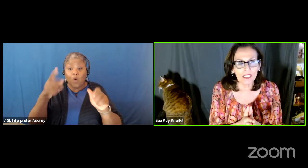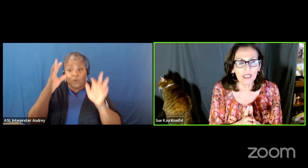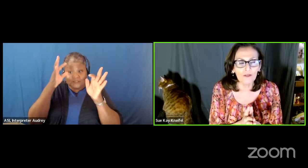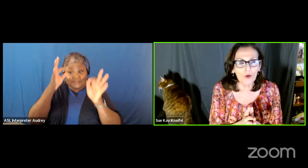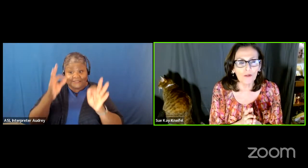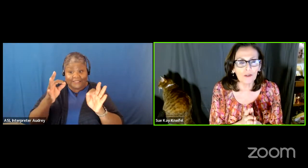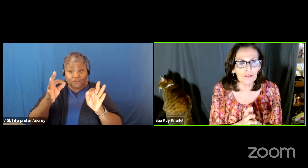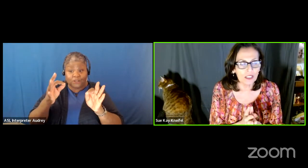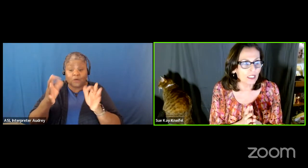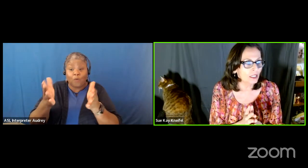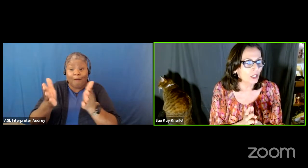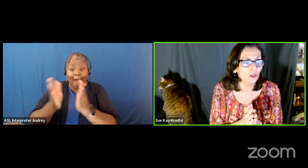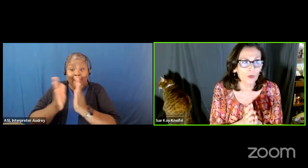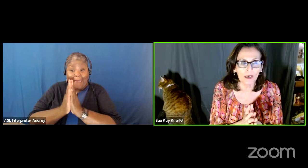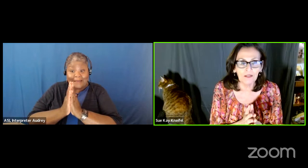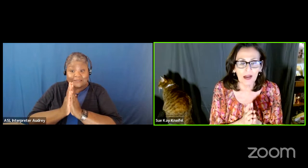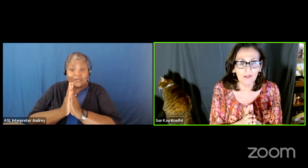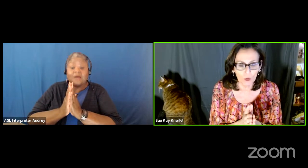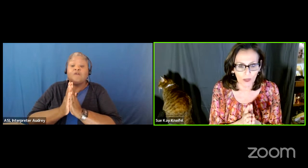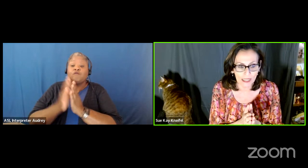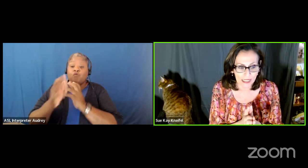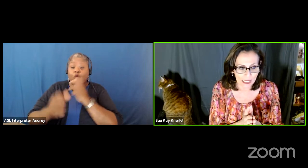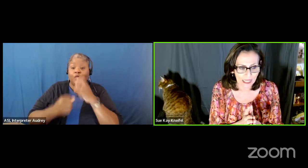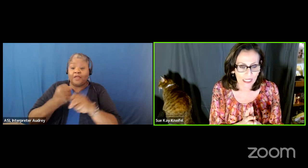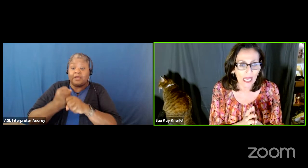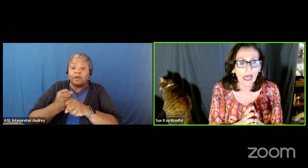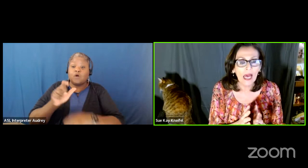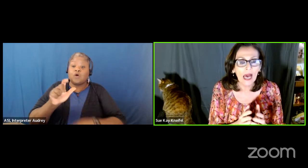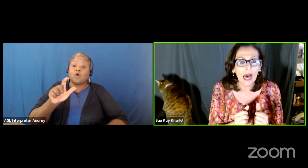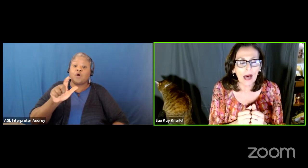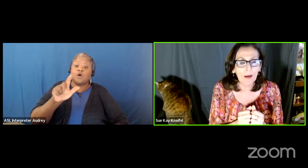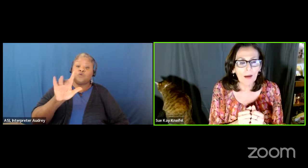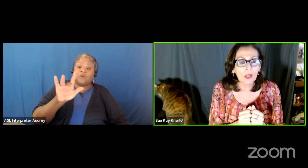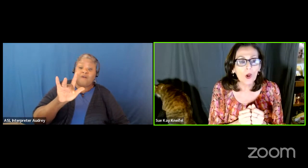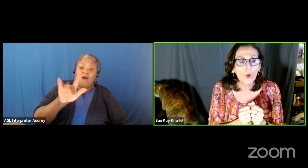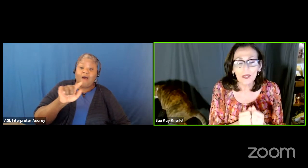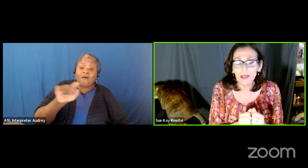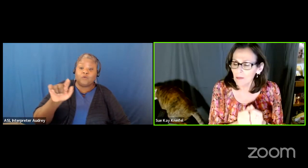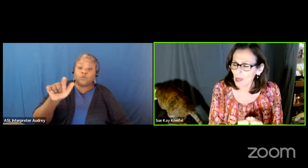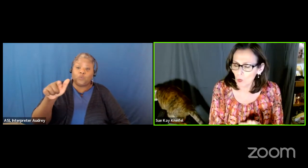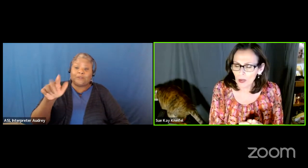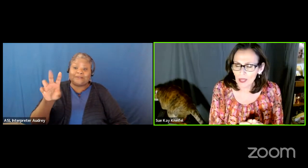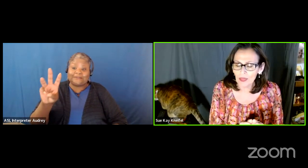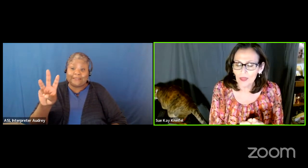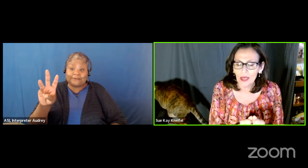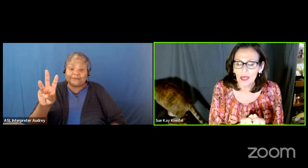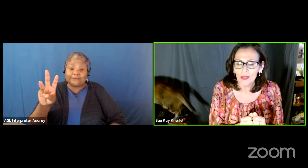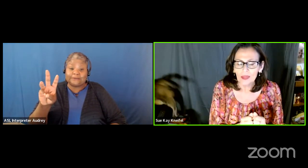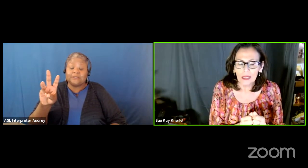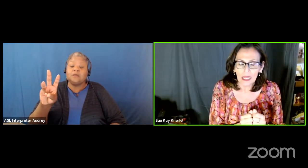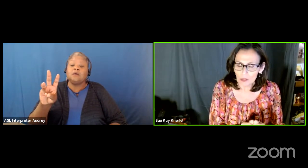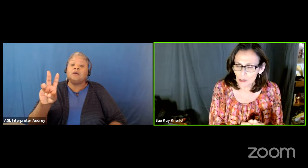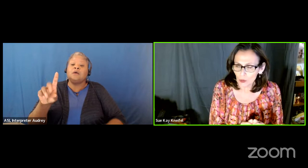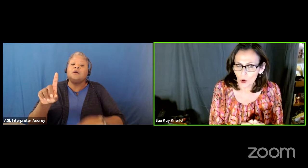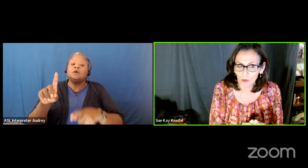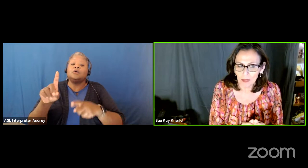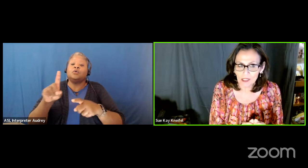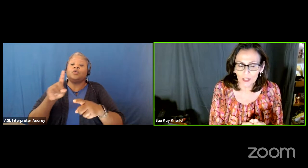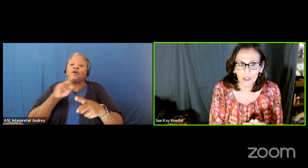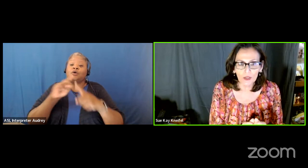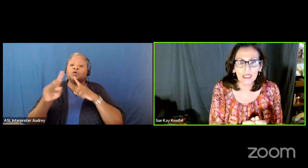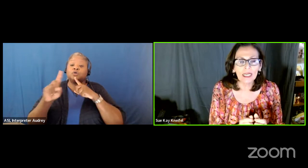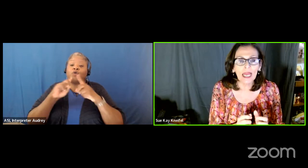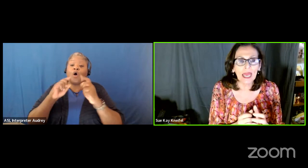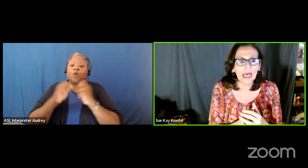we are asking for fiscal year 25-26. We met with Arizona